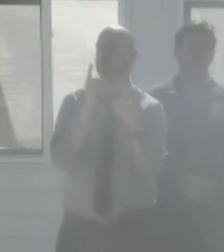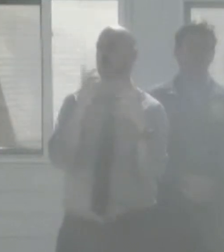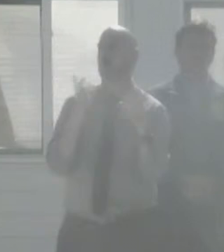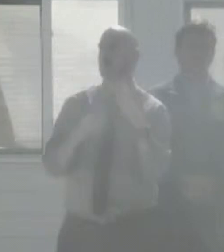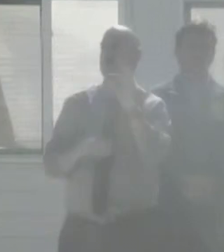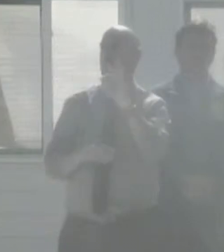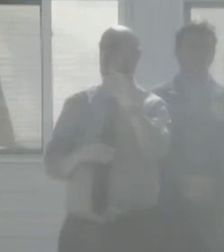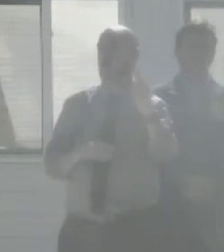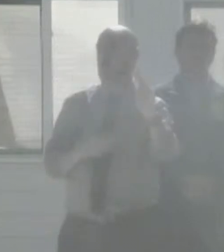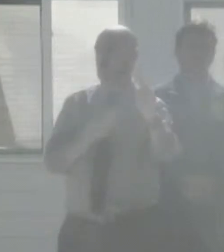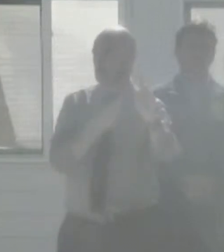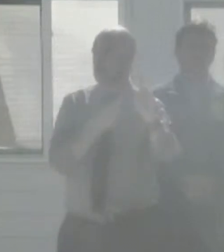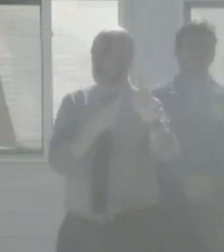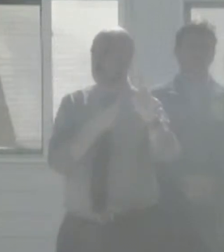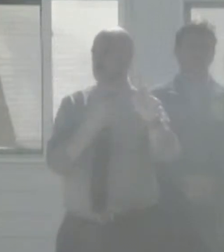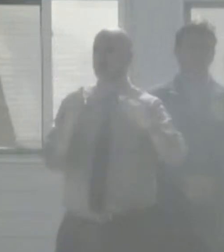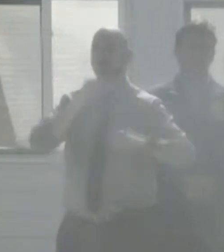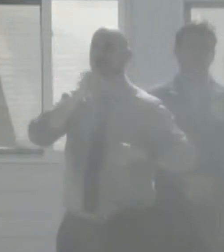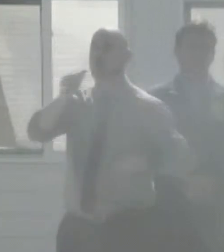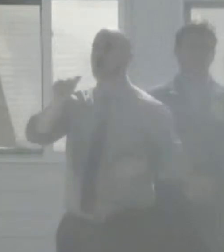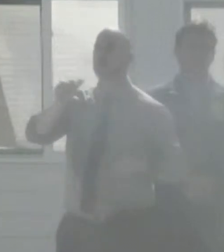else come in and do the cutting for you.